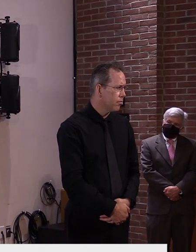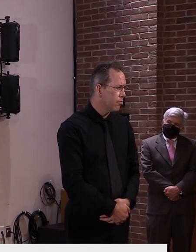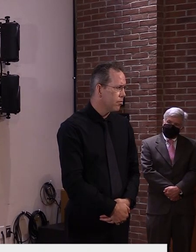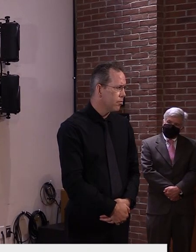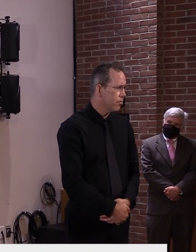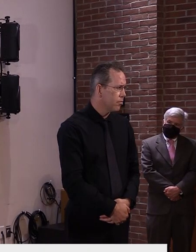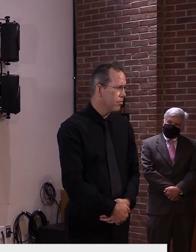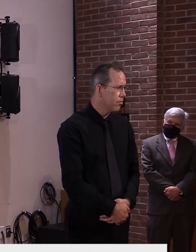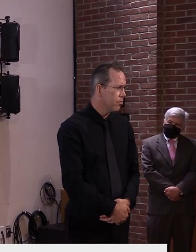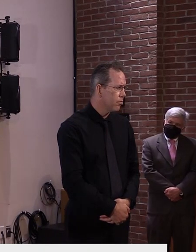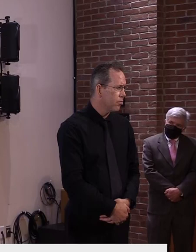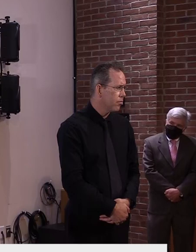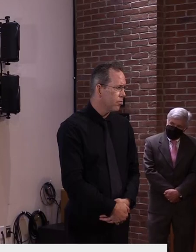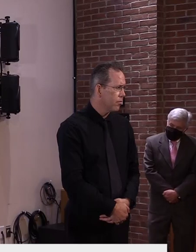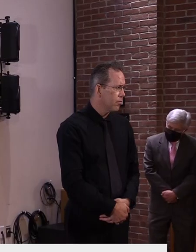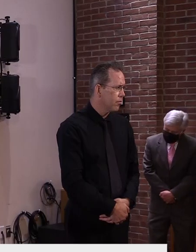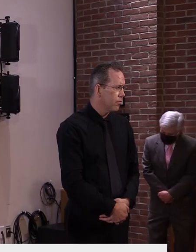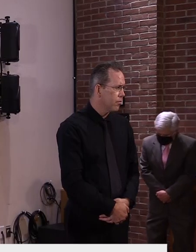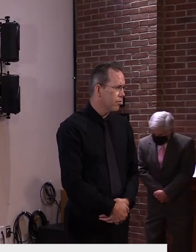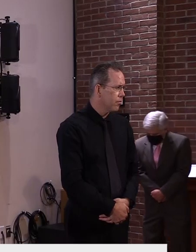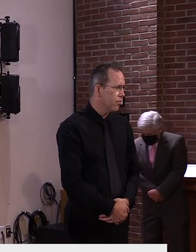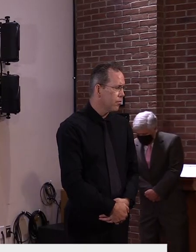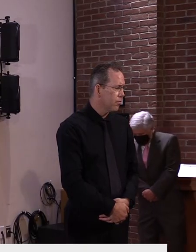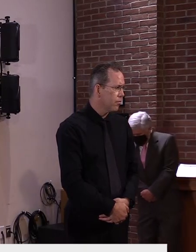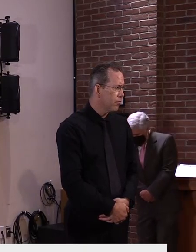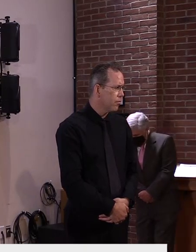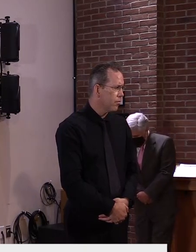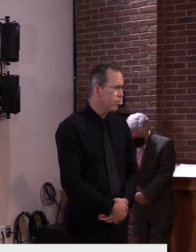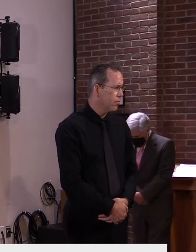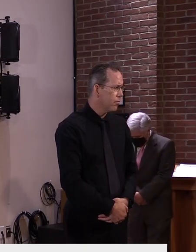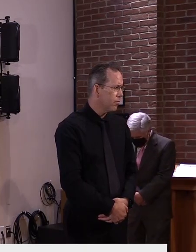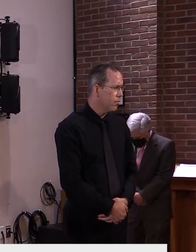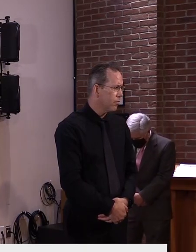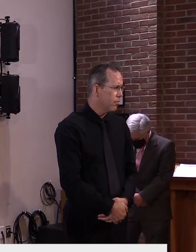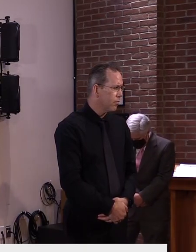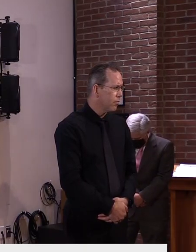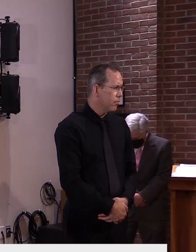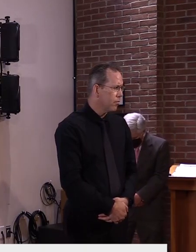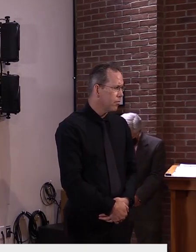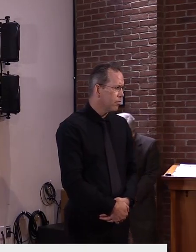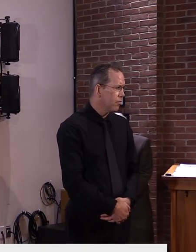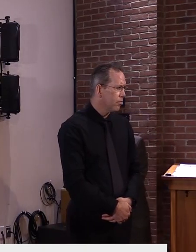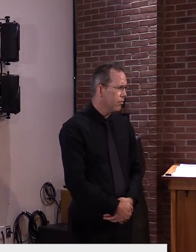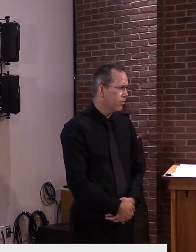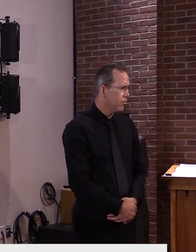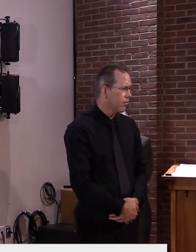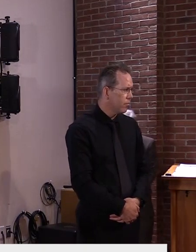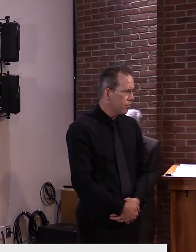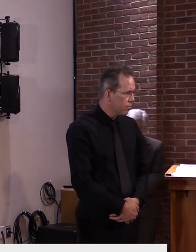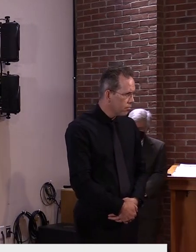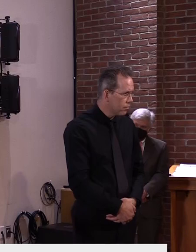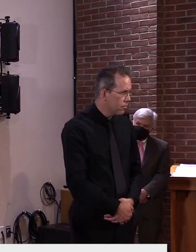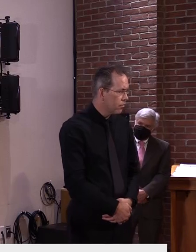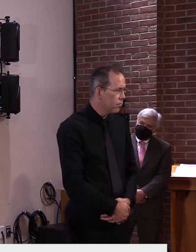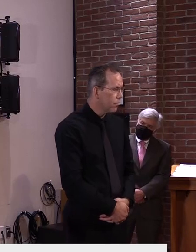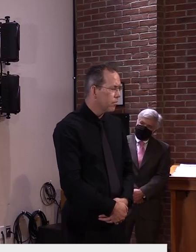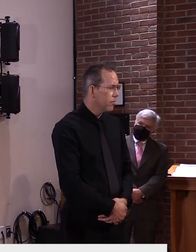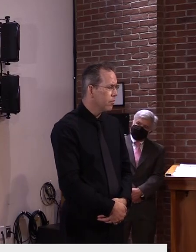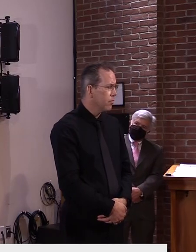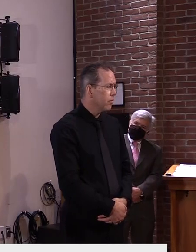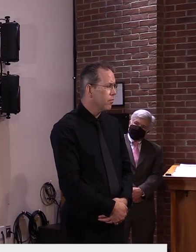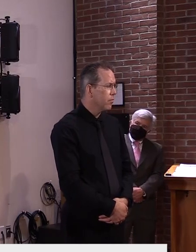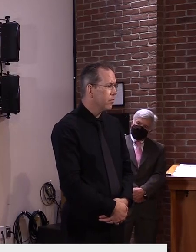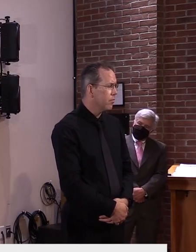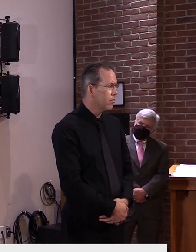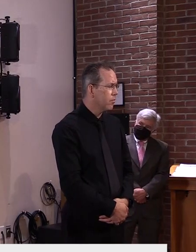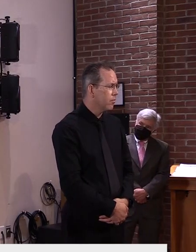testing and a faster turnaround time on test results, why wouldn't the health department want to at least see if this could be a reliable way to supplement our testing